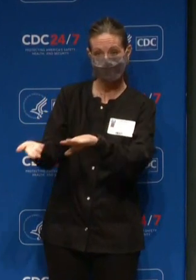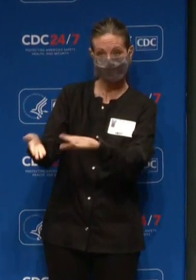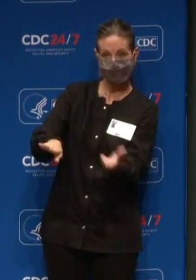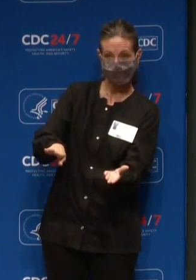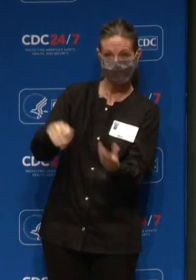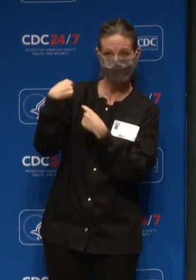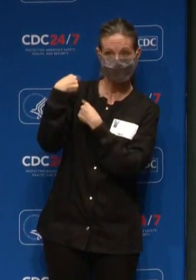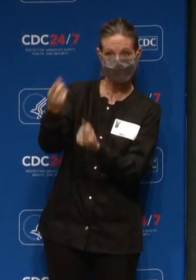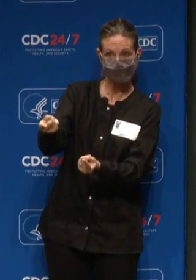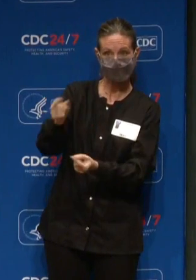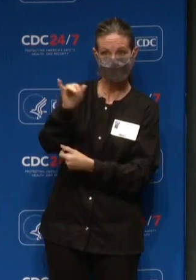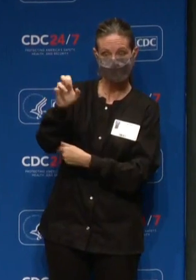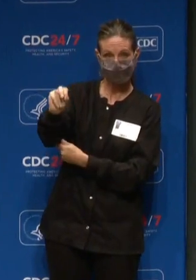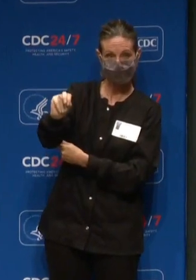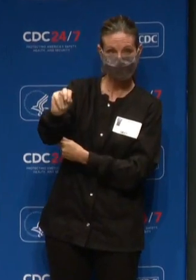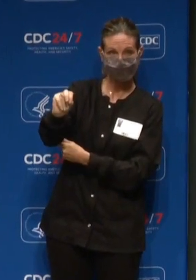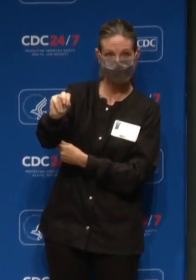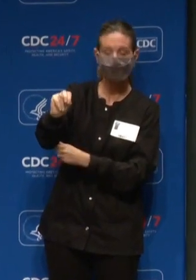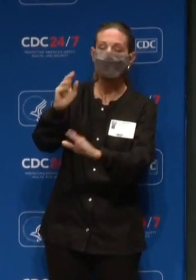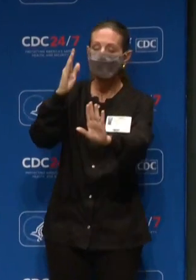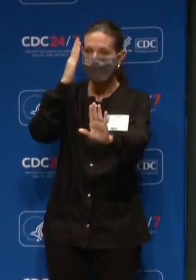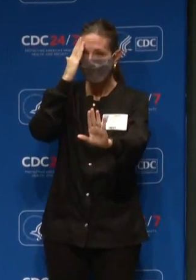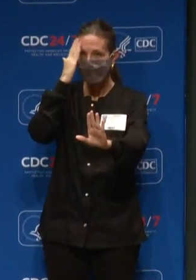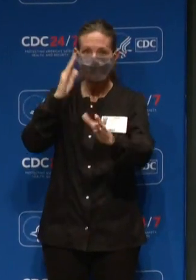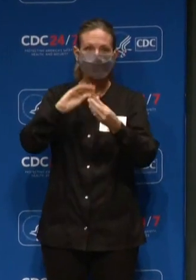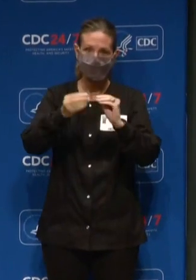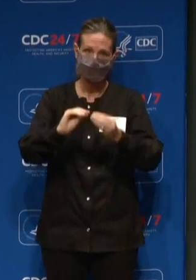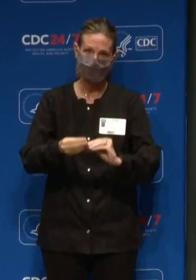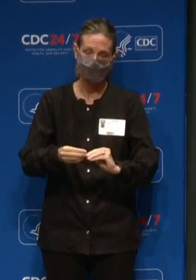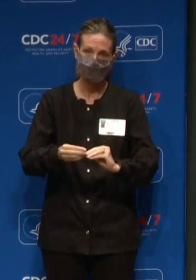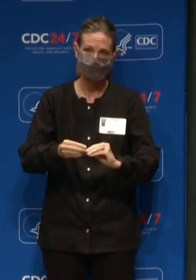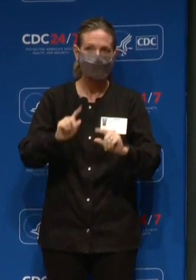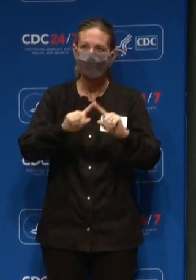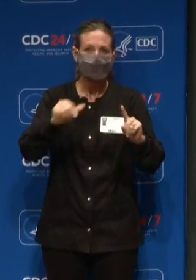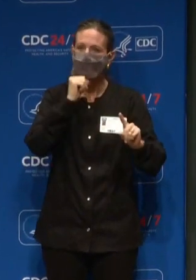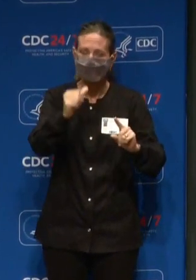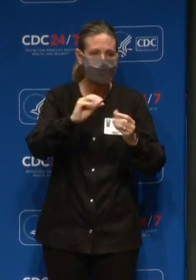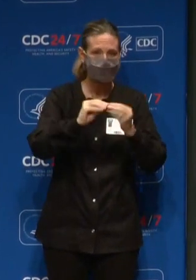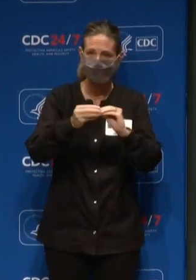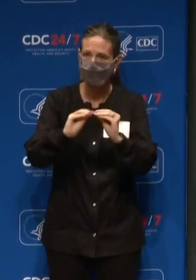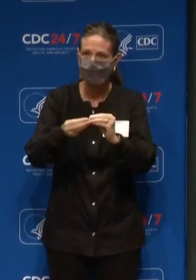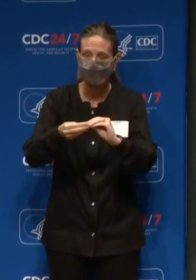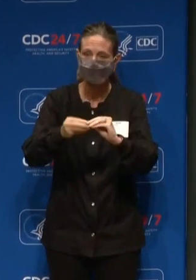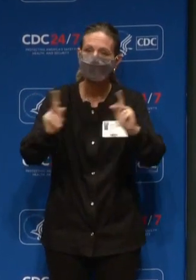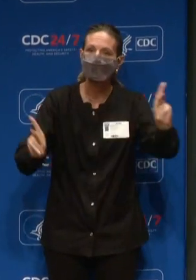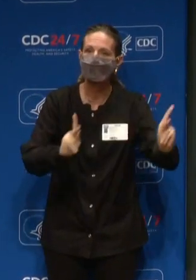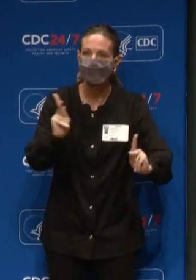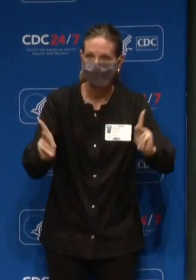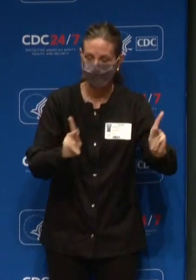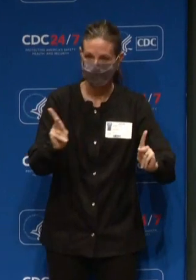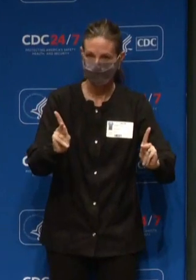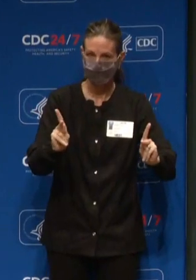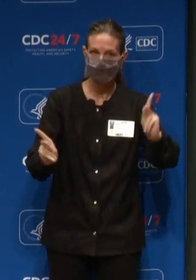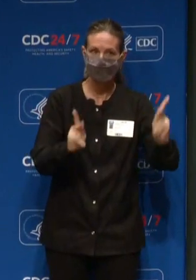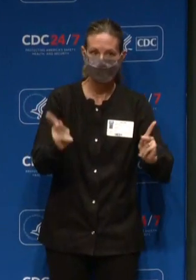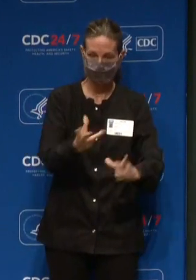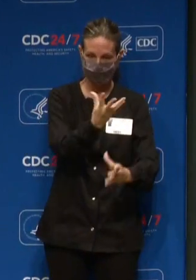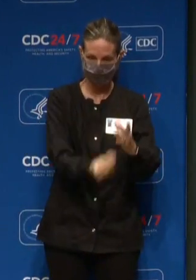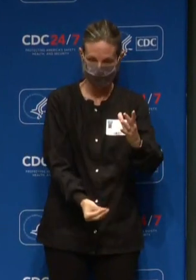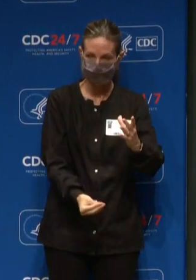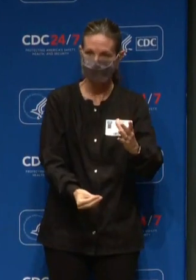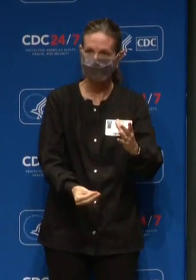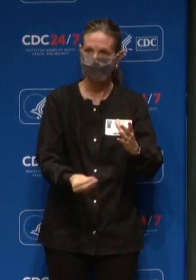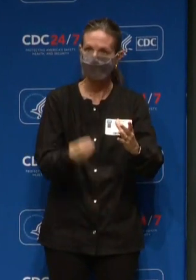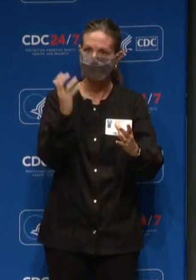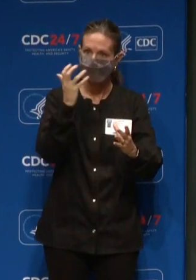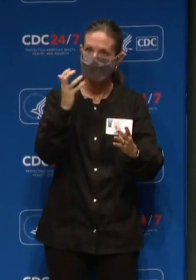January. I know these are numbers, but these are also people, and we mourn these losses. The past week,